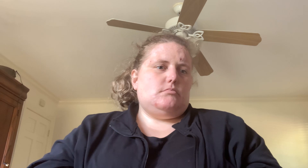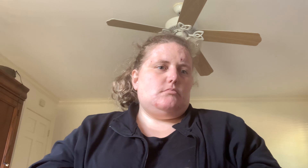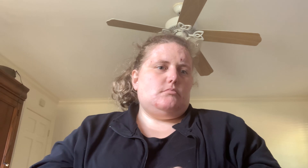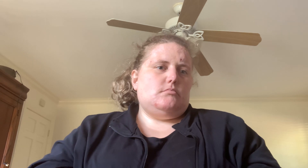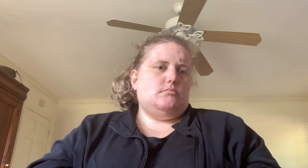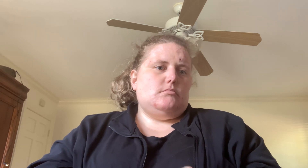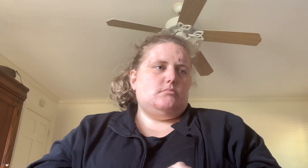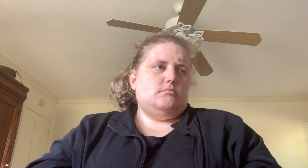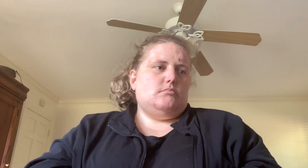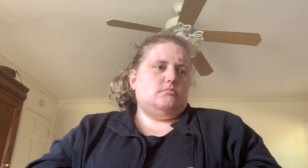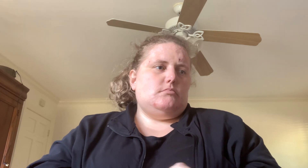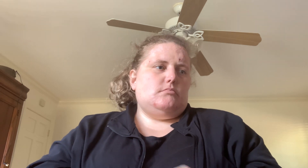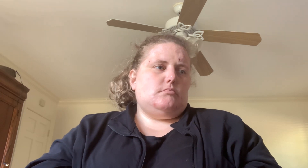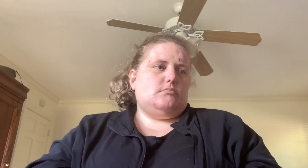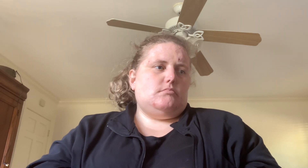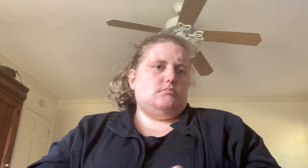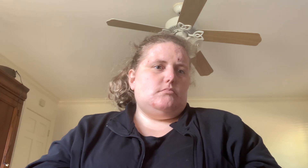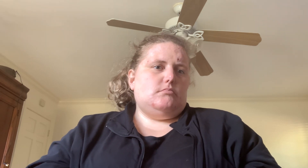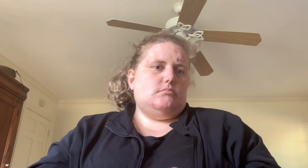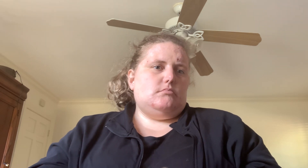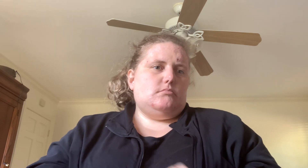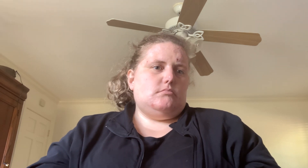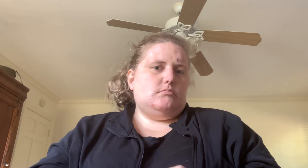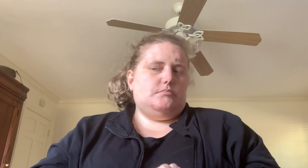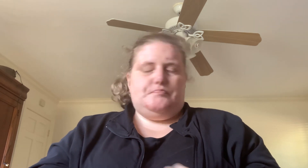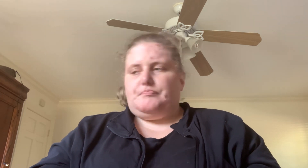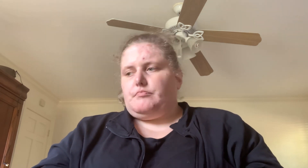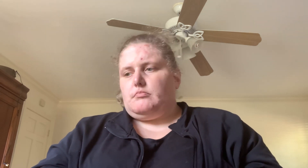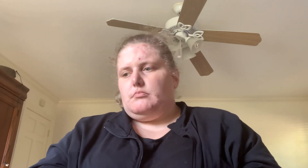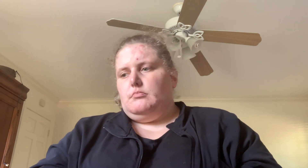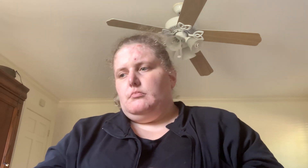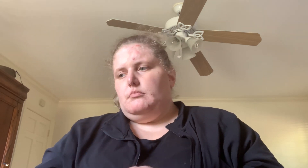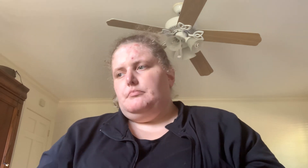with my eraser. So let's just